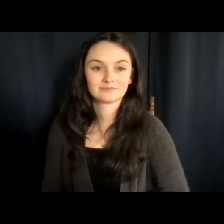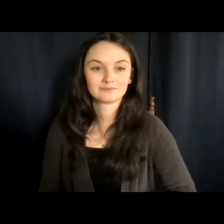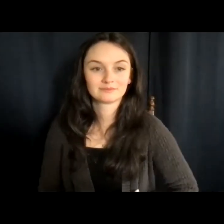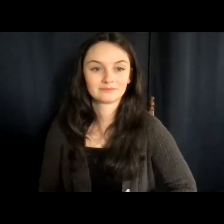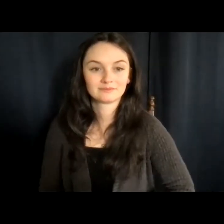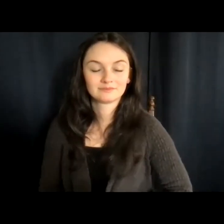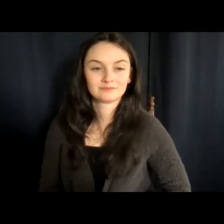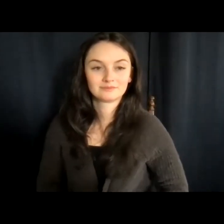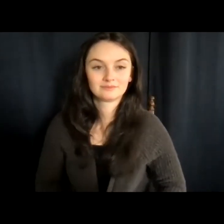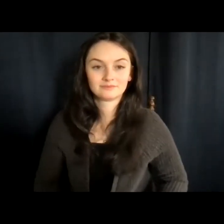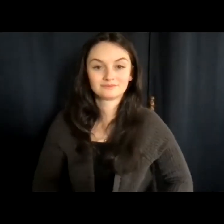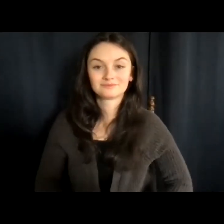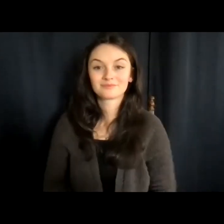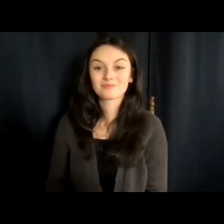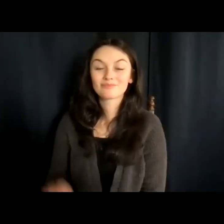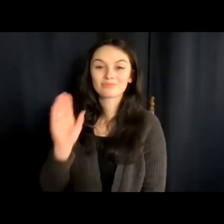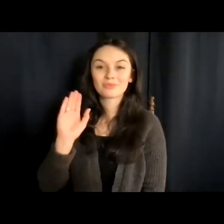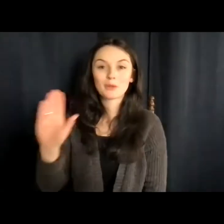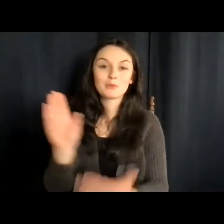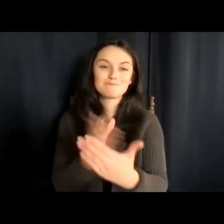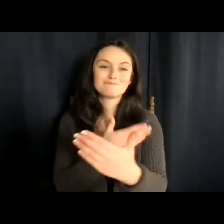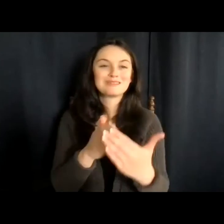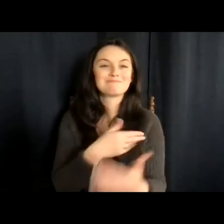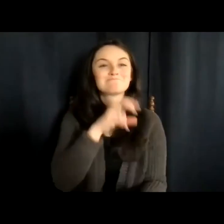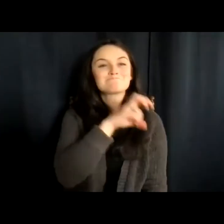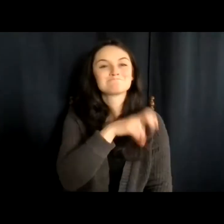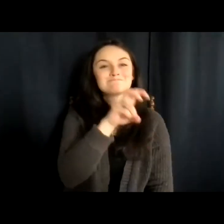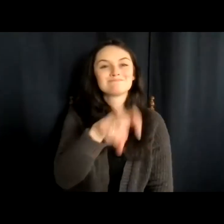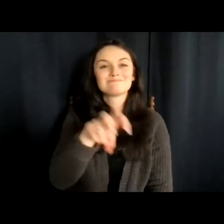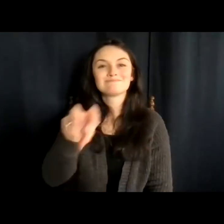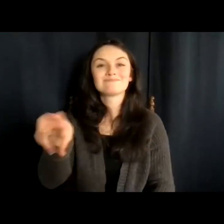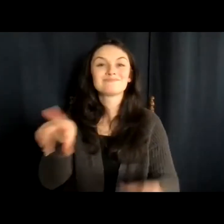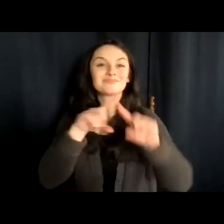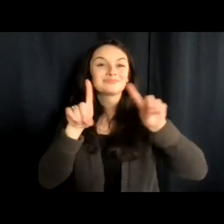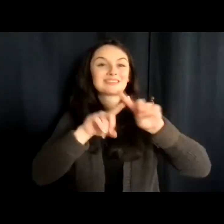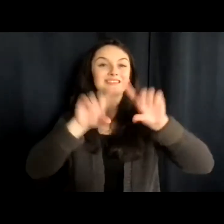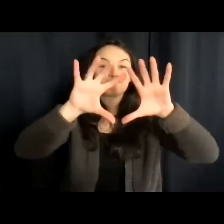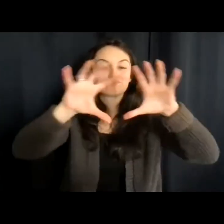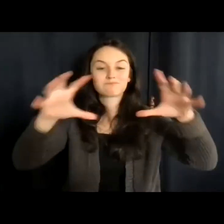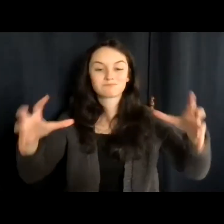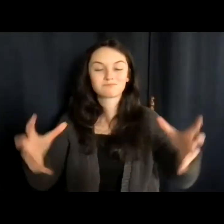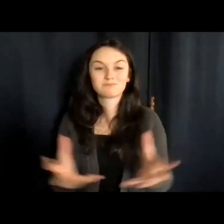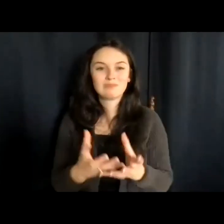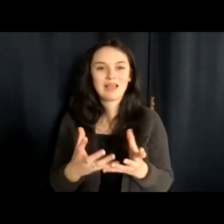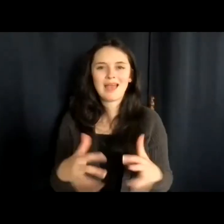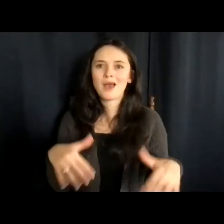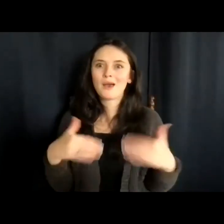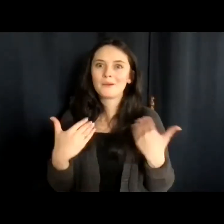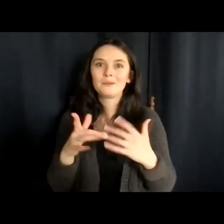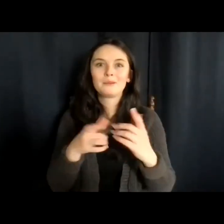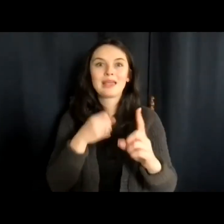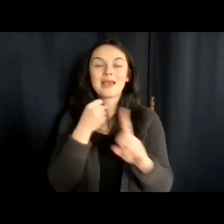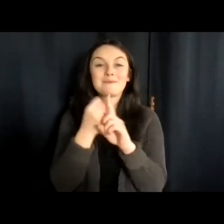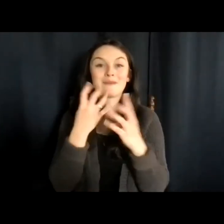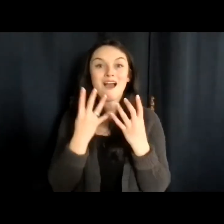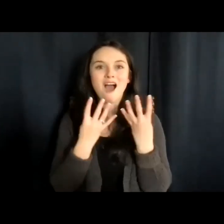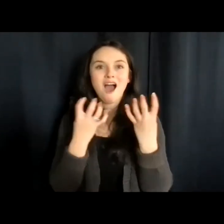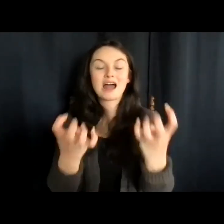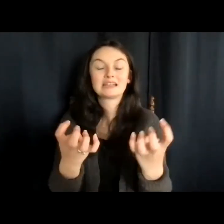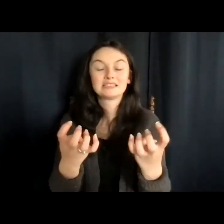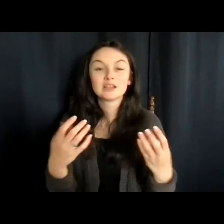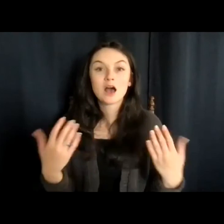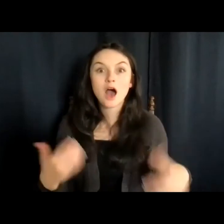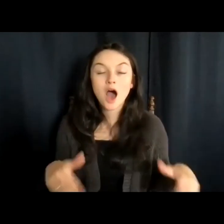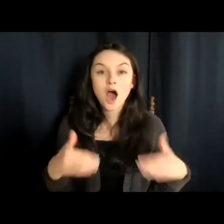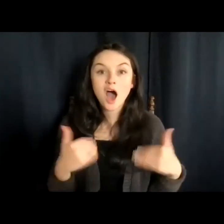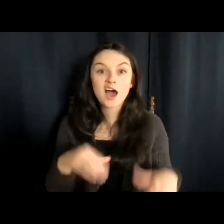Melba and her music trotted around the globe, dazzling audiences and making headlines in Europe, the Middle East,